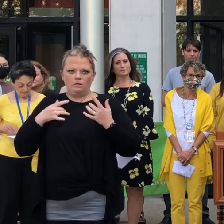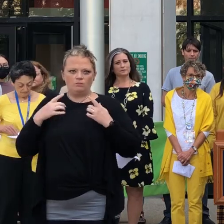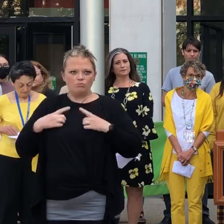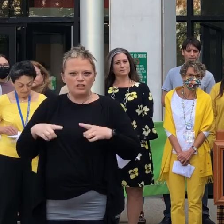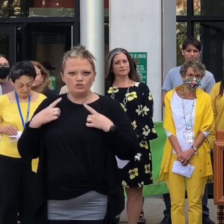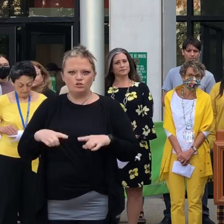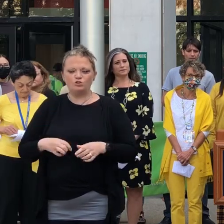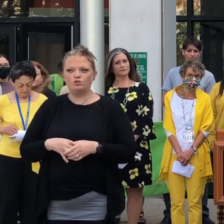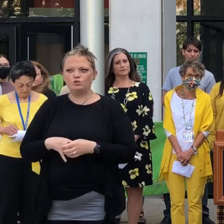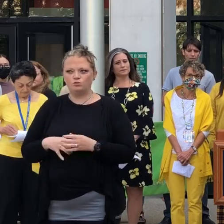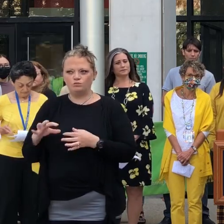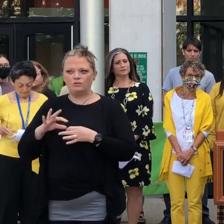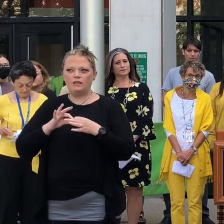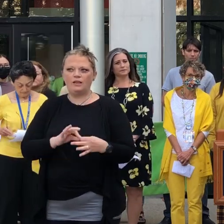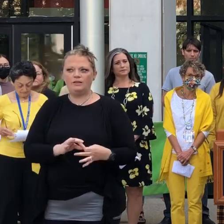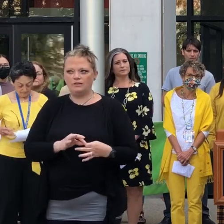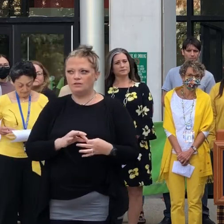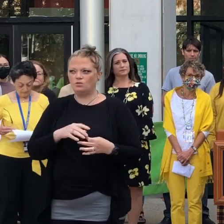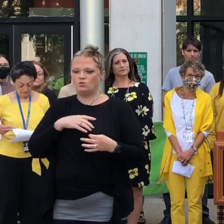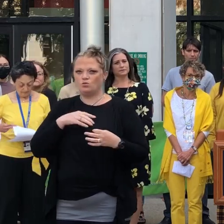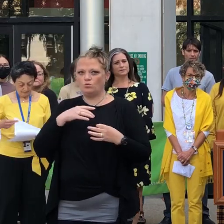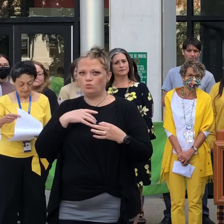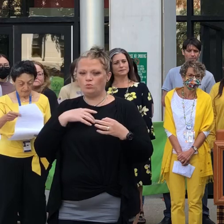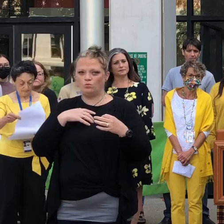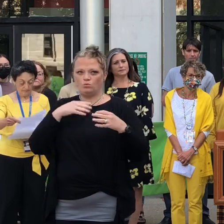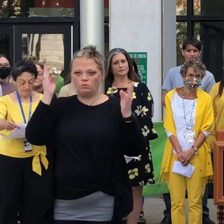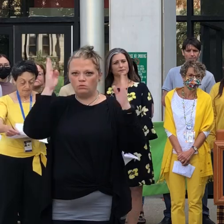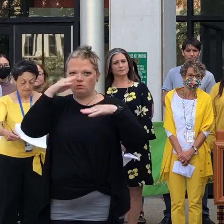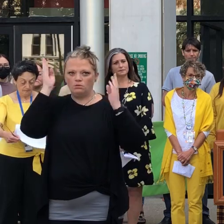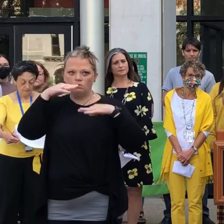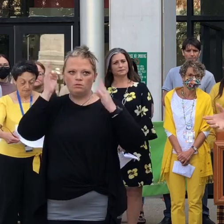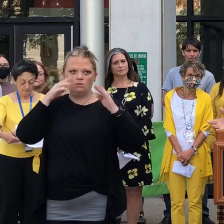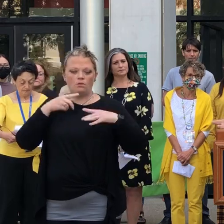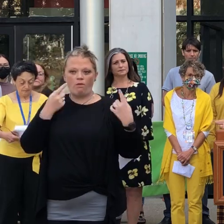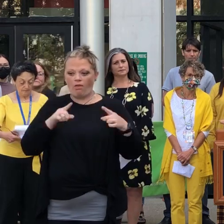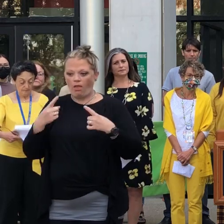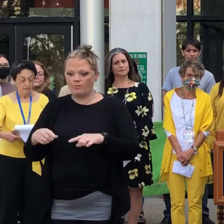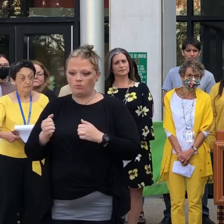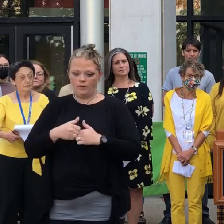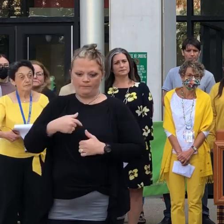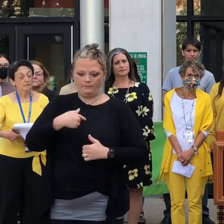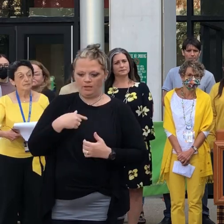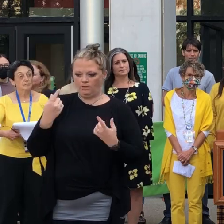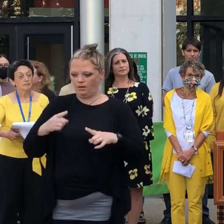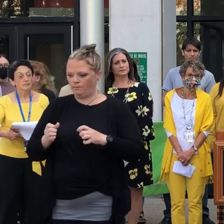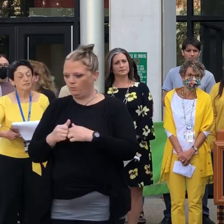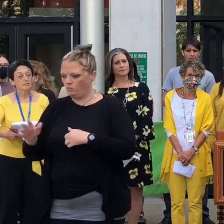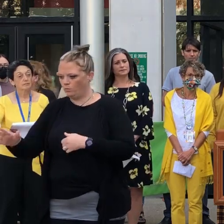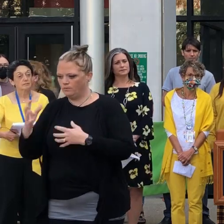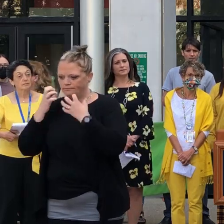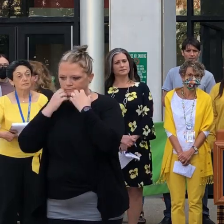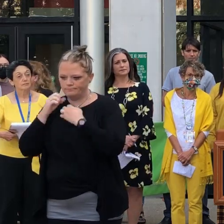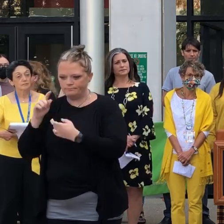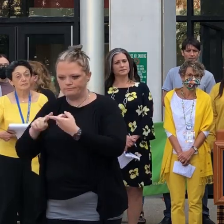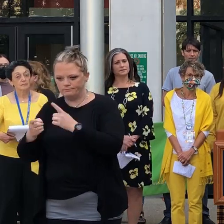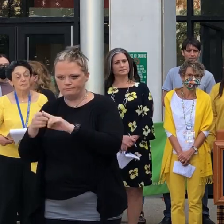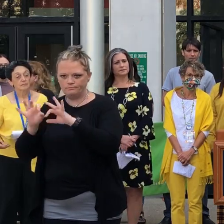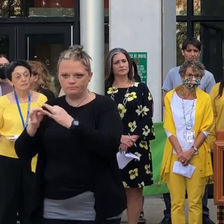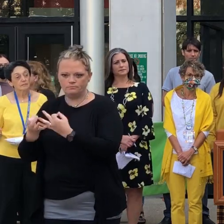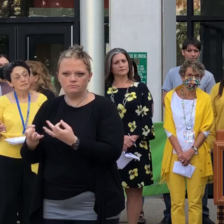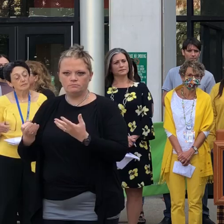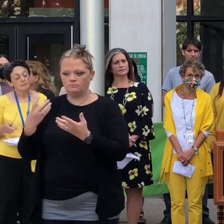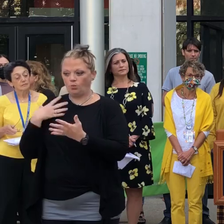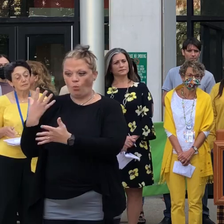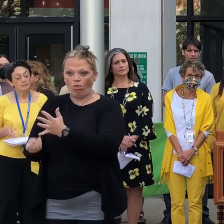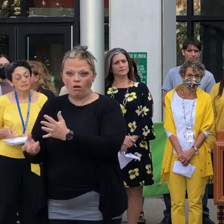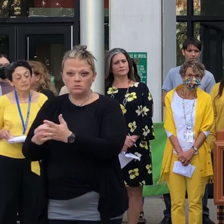and related to worrying about what's going to happen with them or their loved ones, and in some cases losses they've